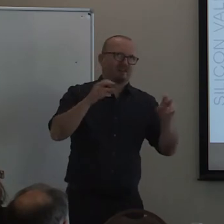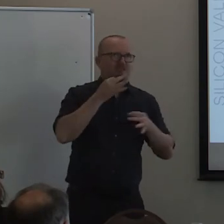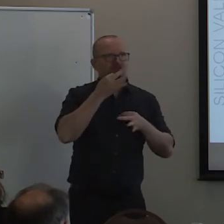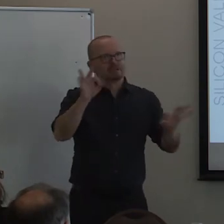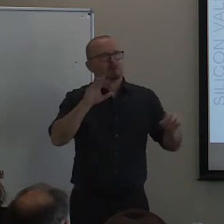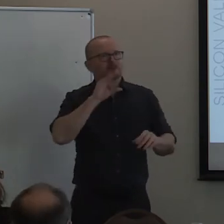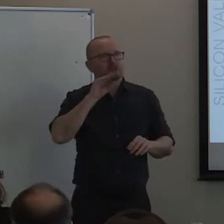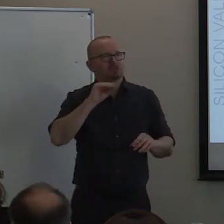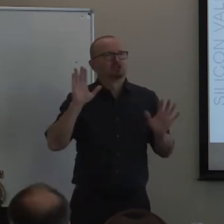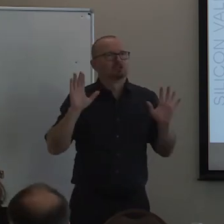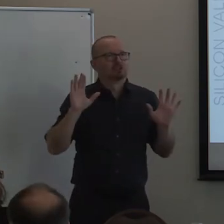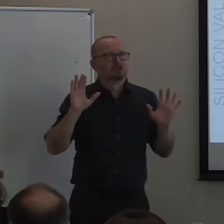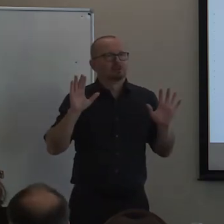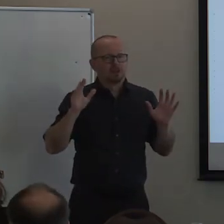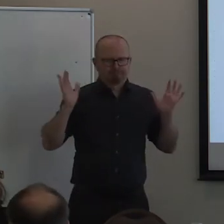and Western ideal.